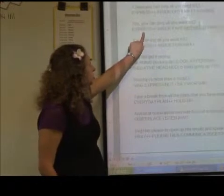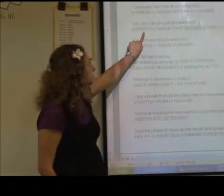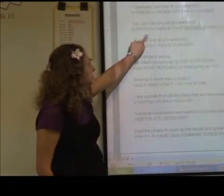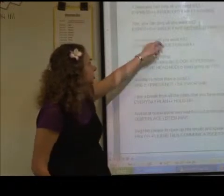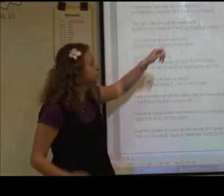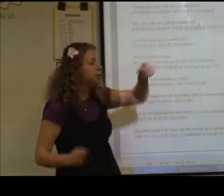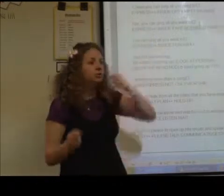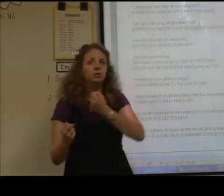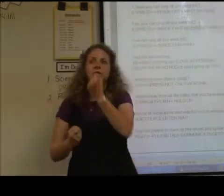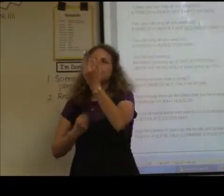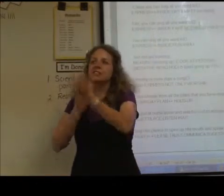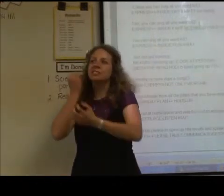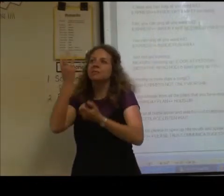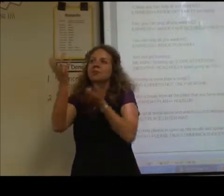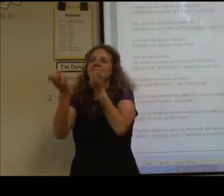want to. So express.